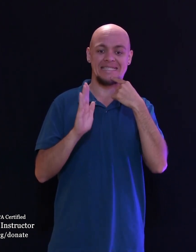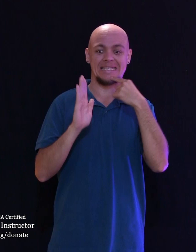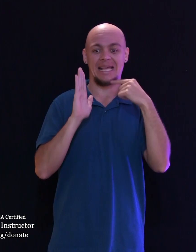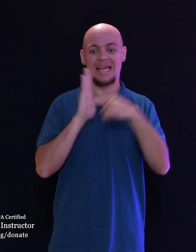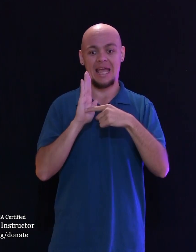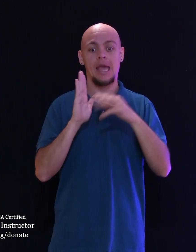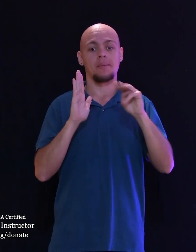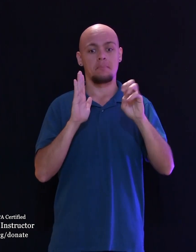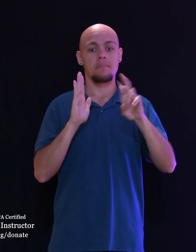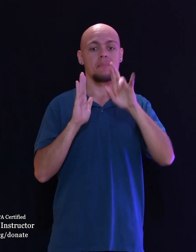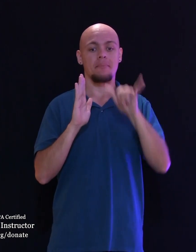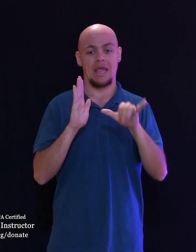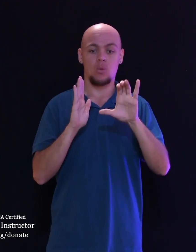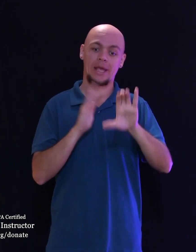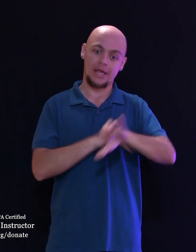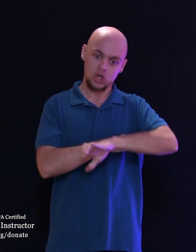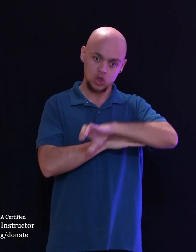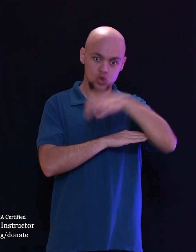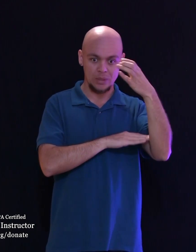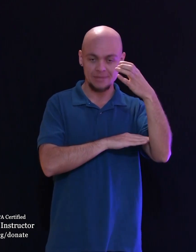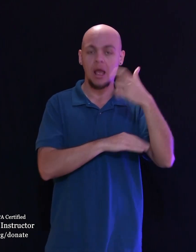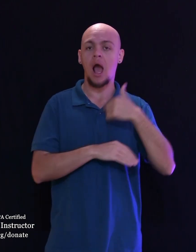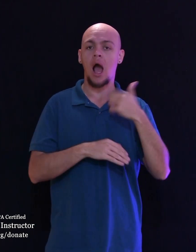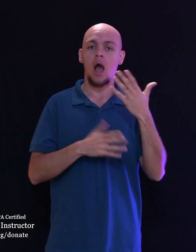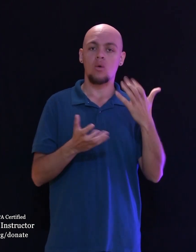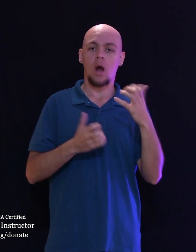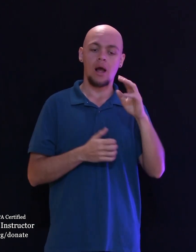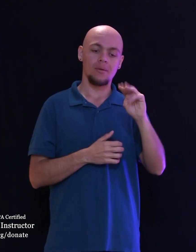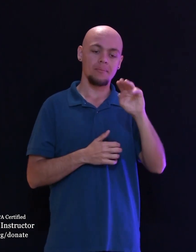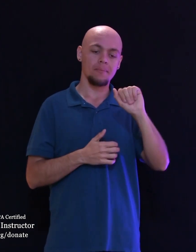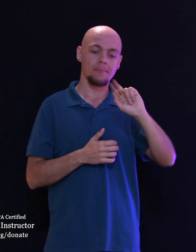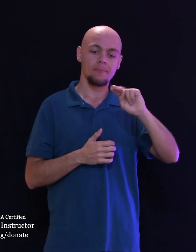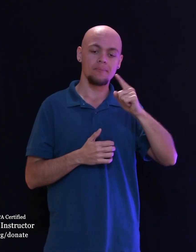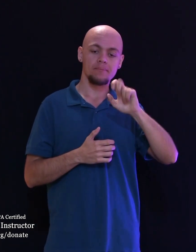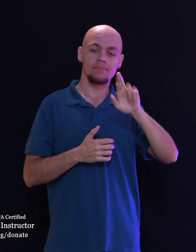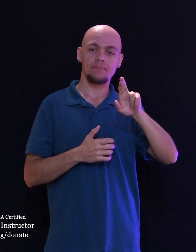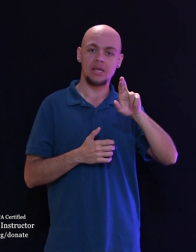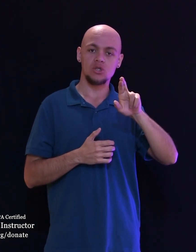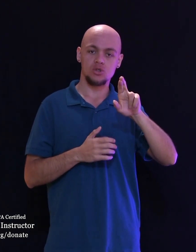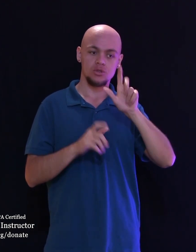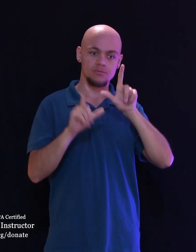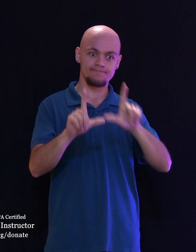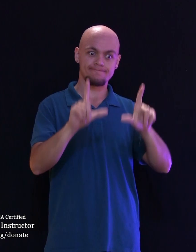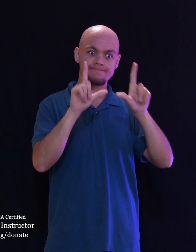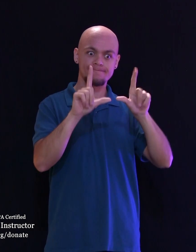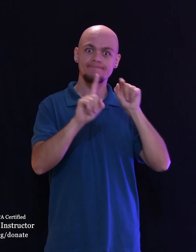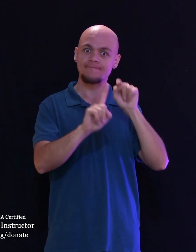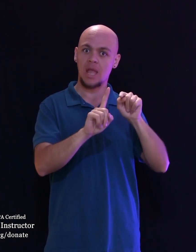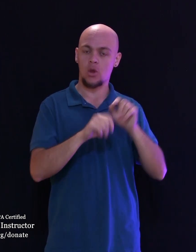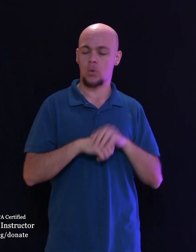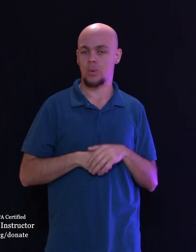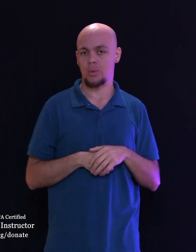say Merry Christmas. I want a manger scene down there.